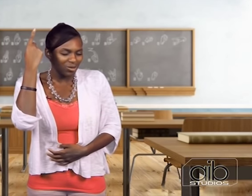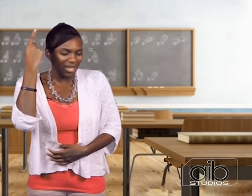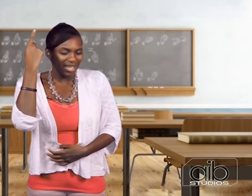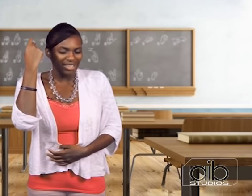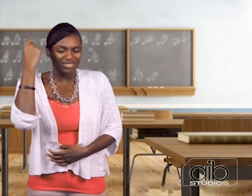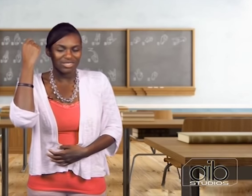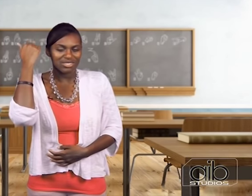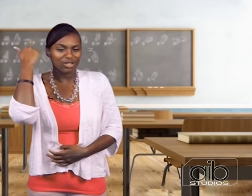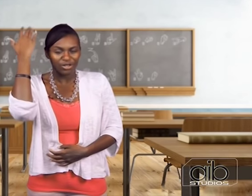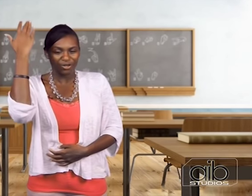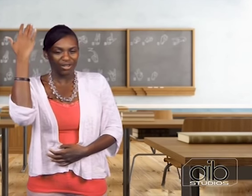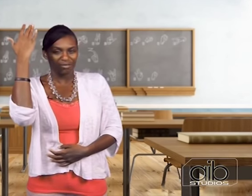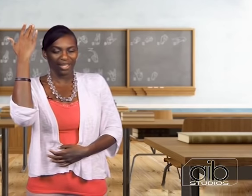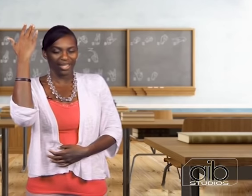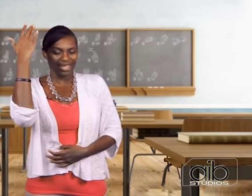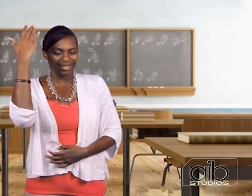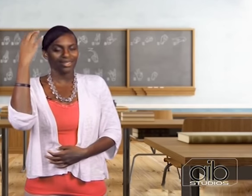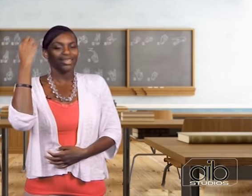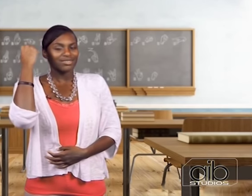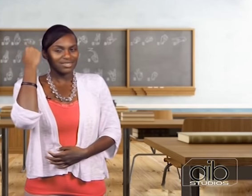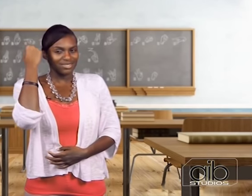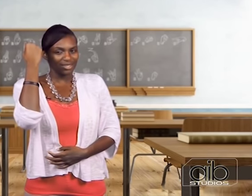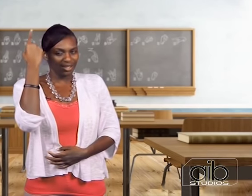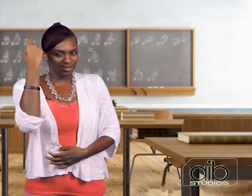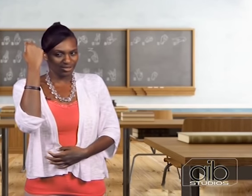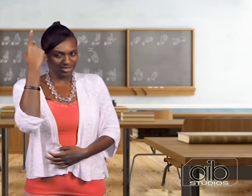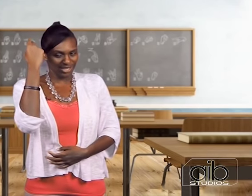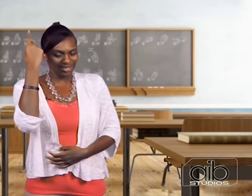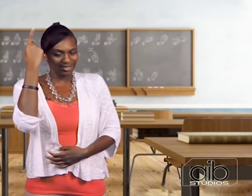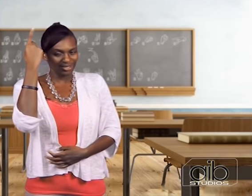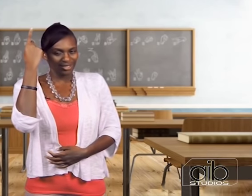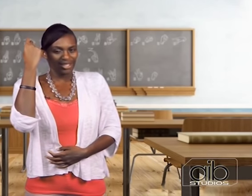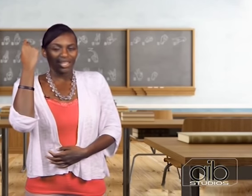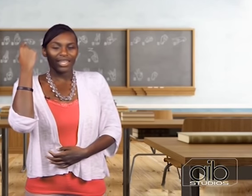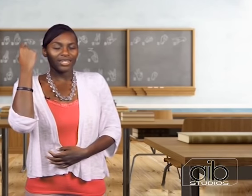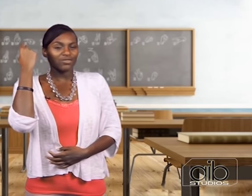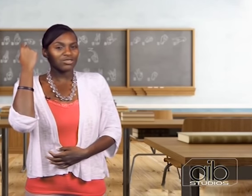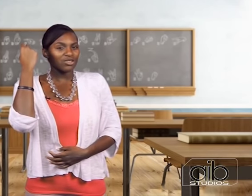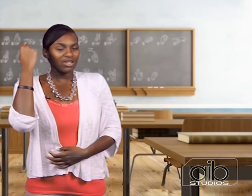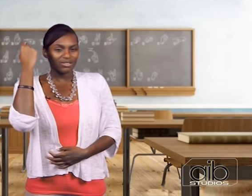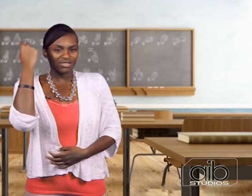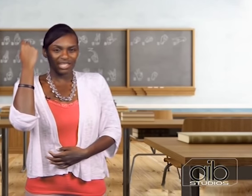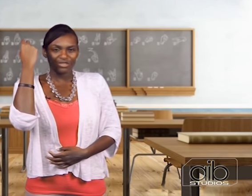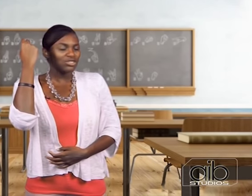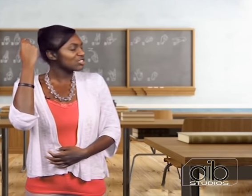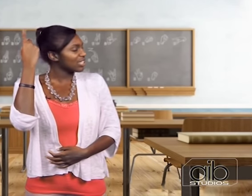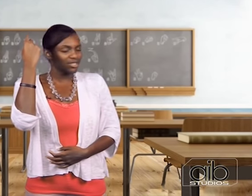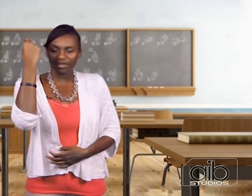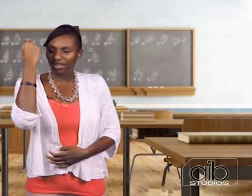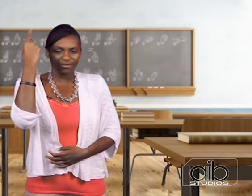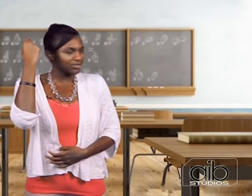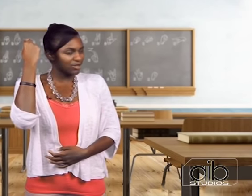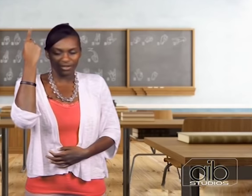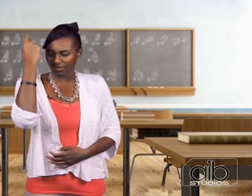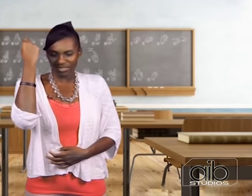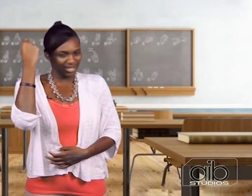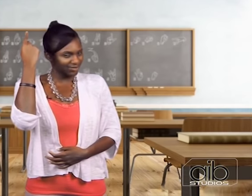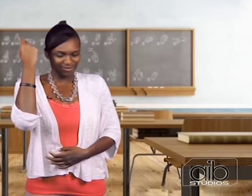bulb has just occurred in my head. So this is understand. And if you don't understand, you just shake your head for don't understand.